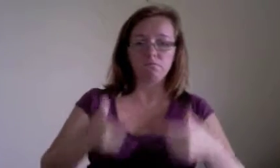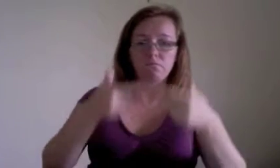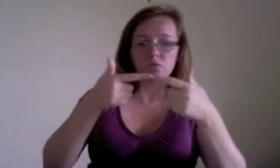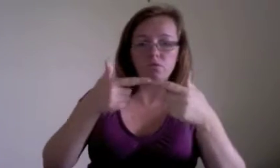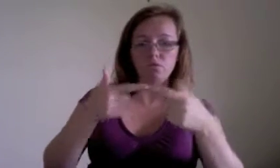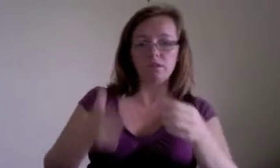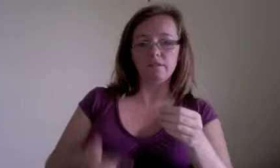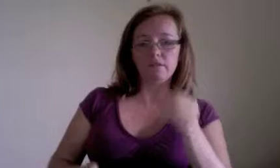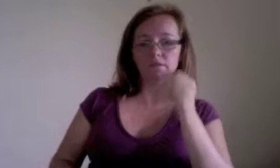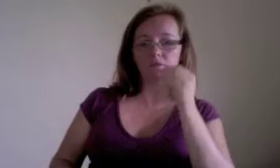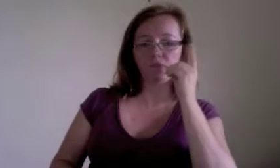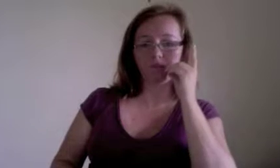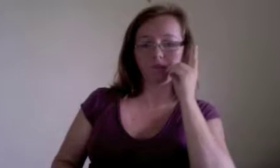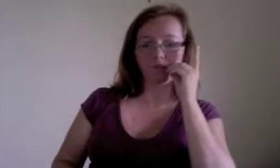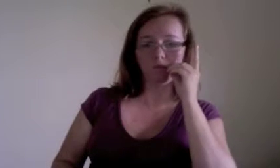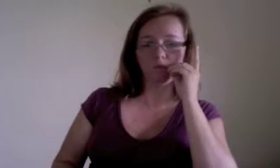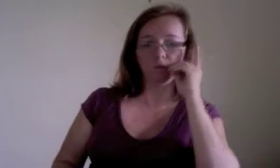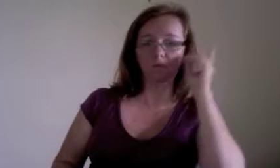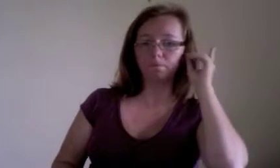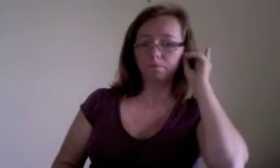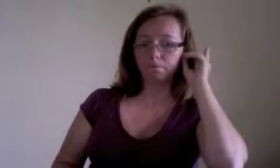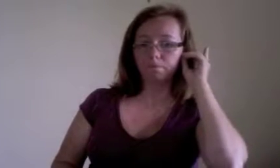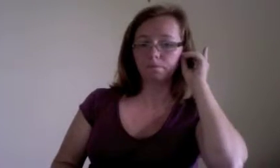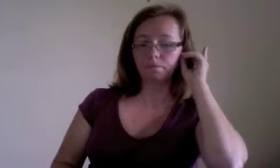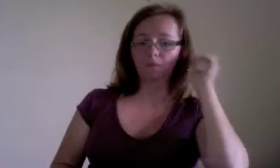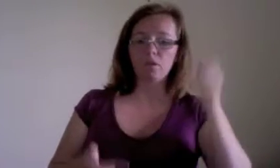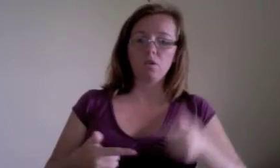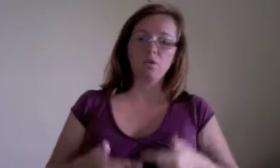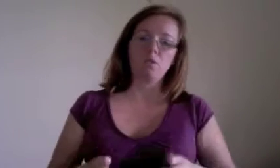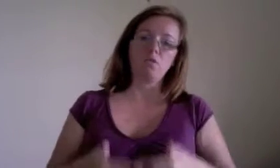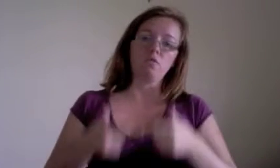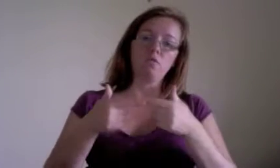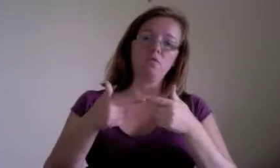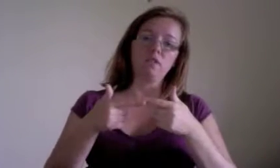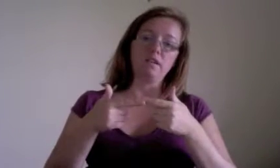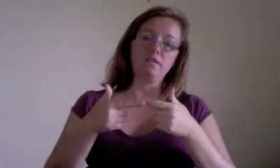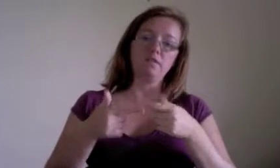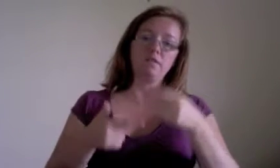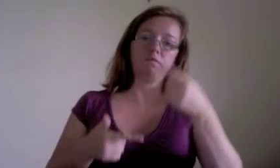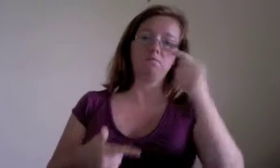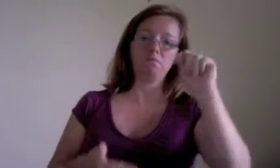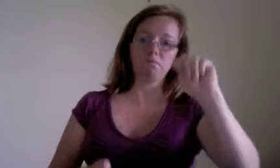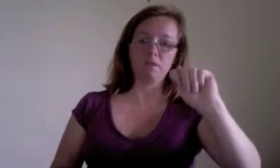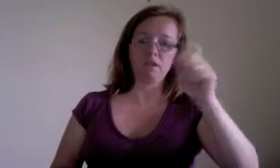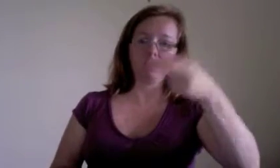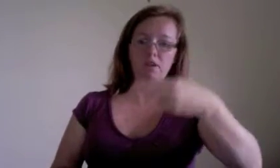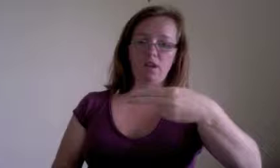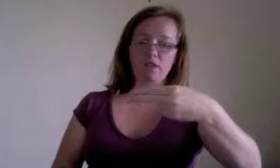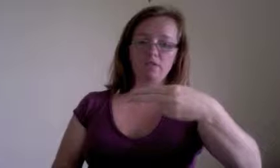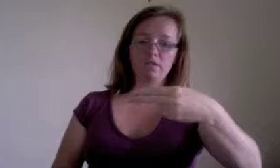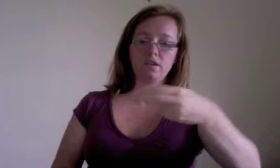Do you live in a dorm? Or do you live in a townhouse?